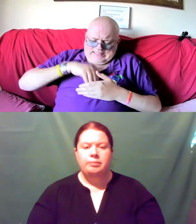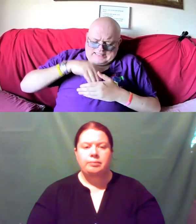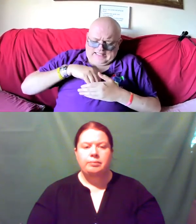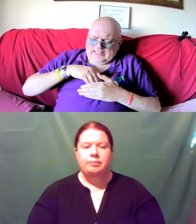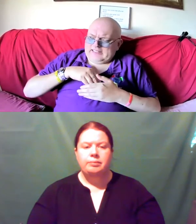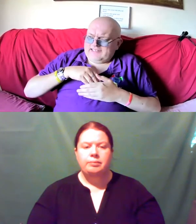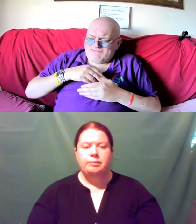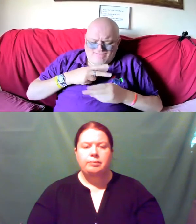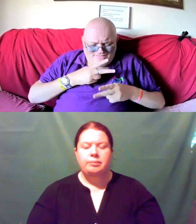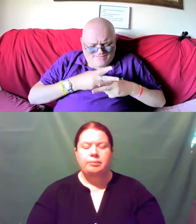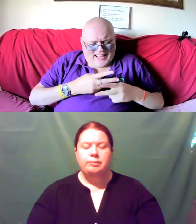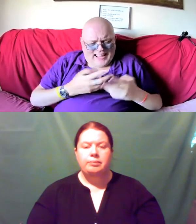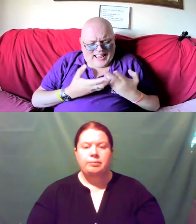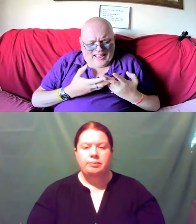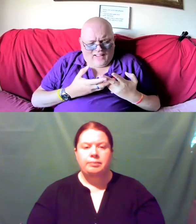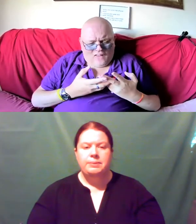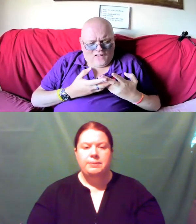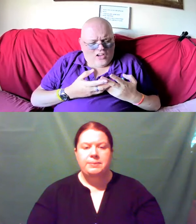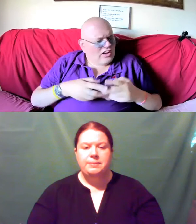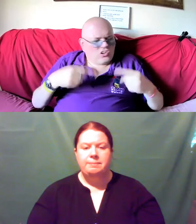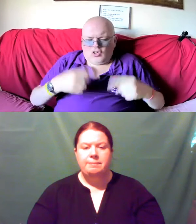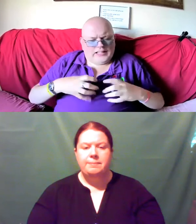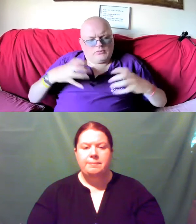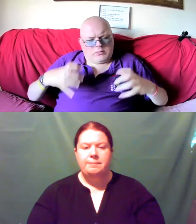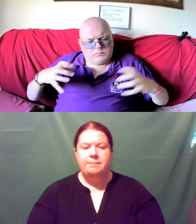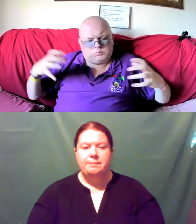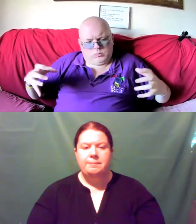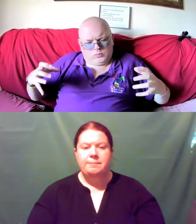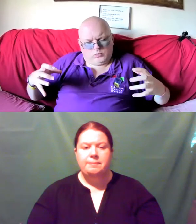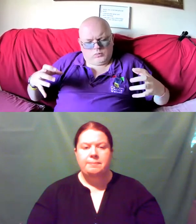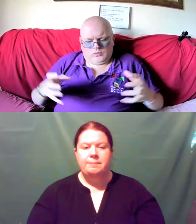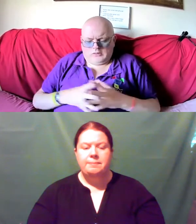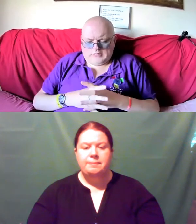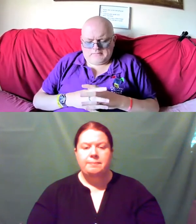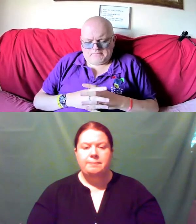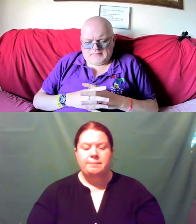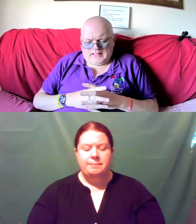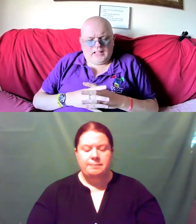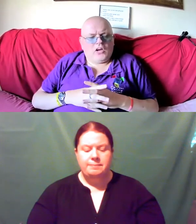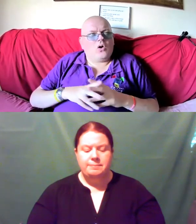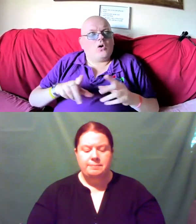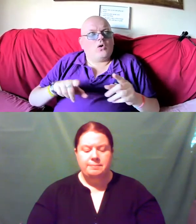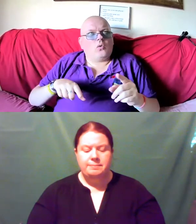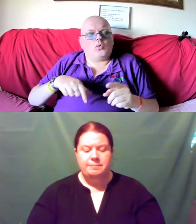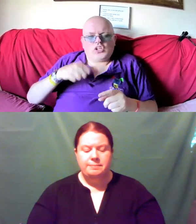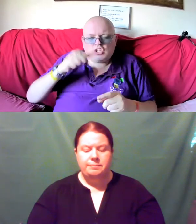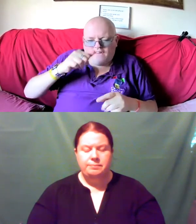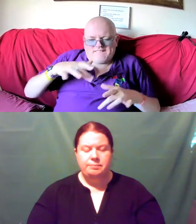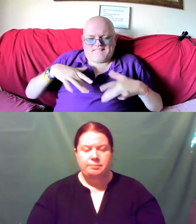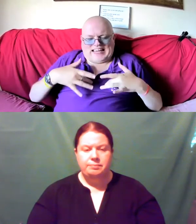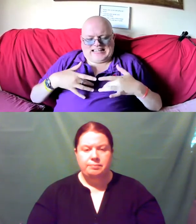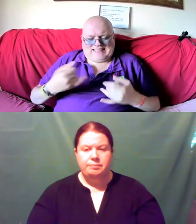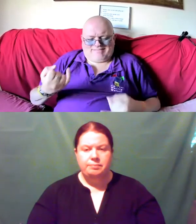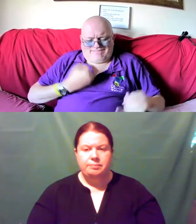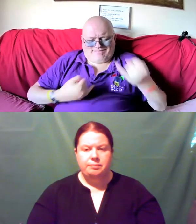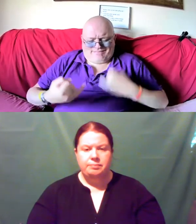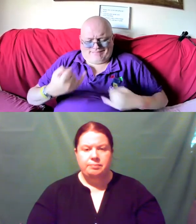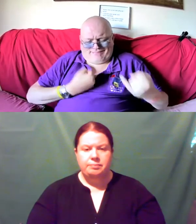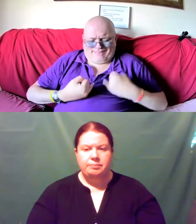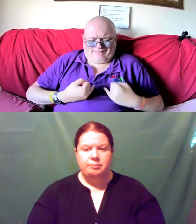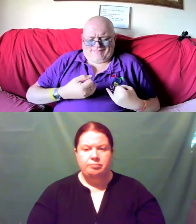to perpetuate that. Mm-hmm. You know, so many of us know what it's like to be dehumanized because of our gender